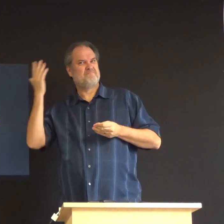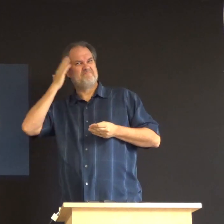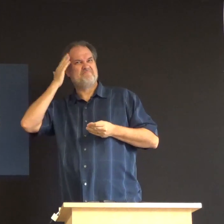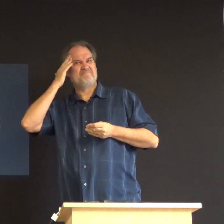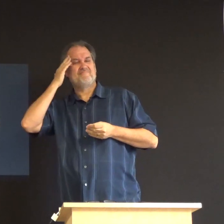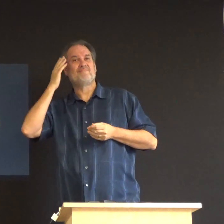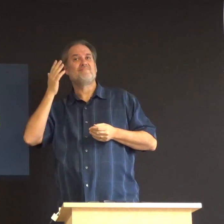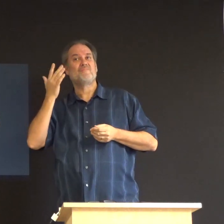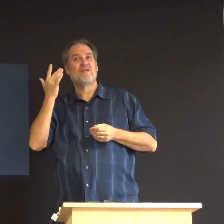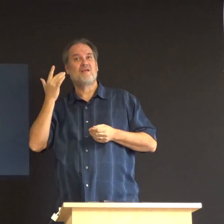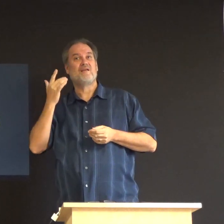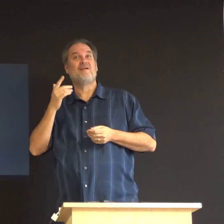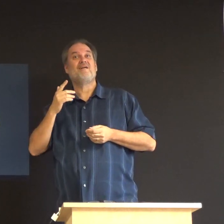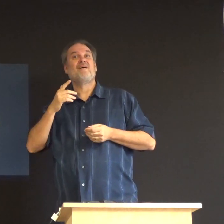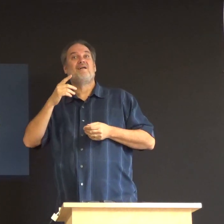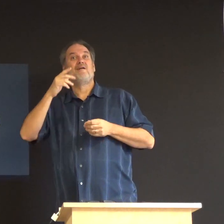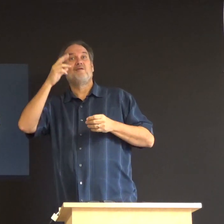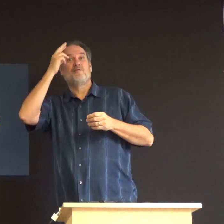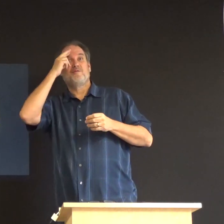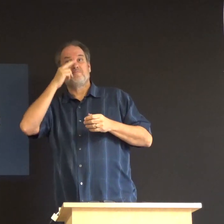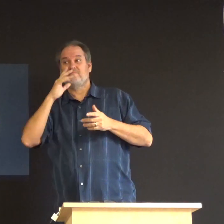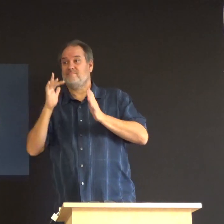And the Bible attests to that.